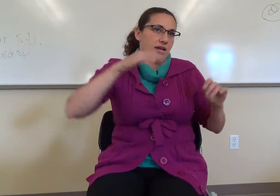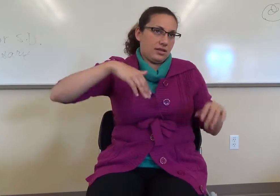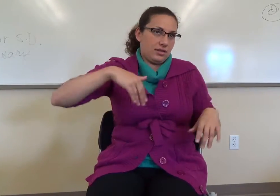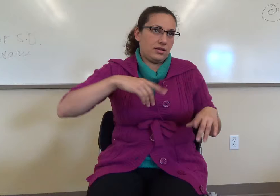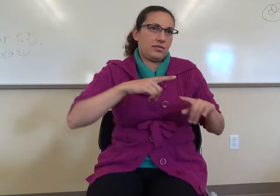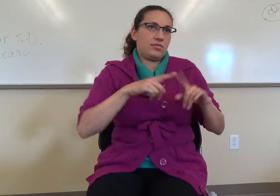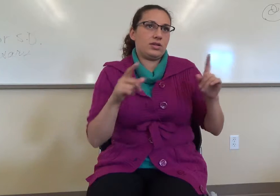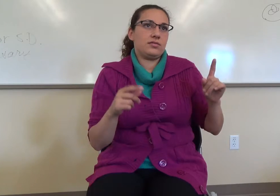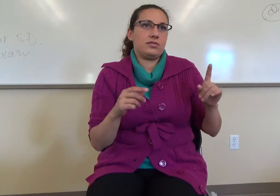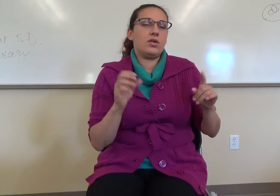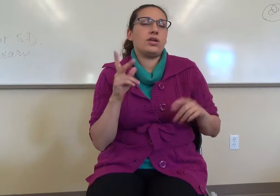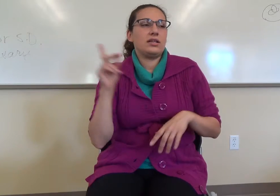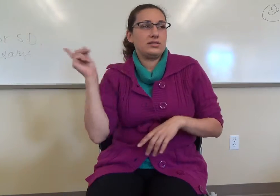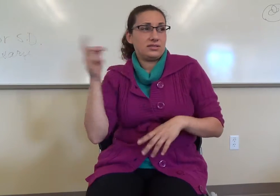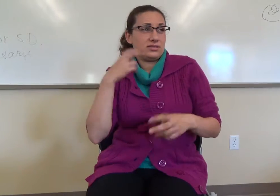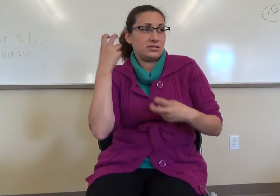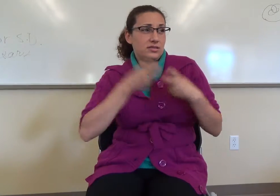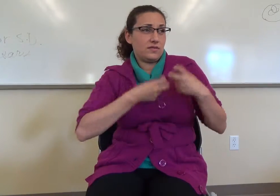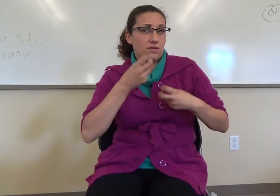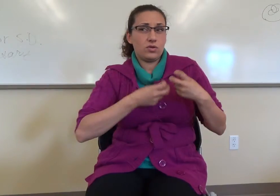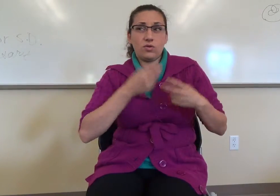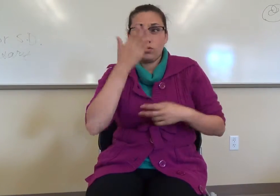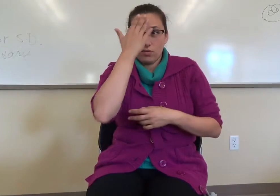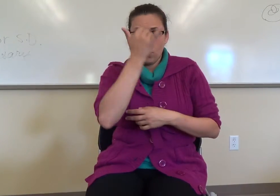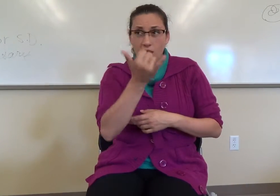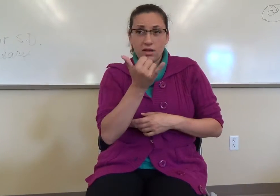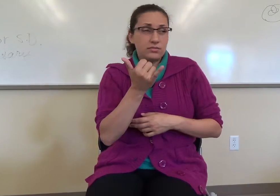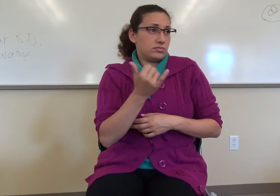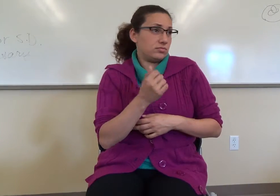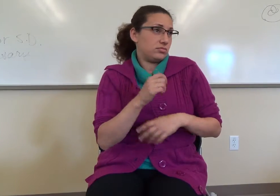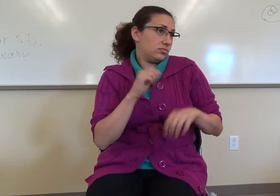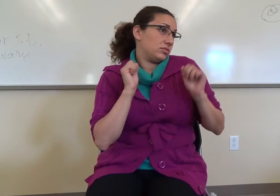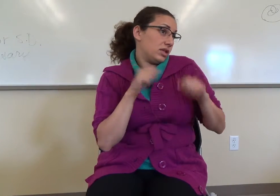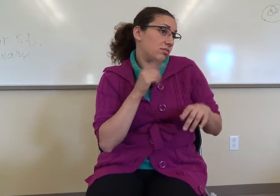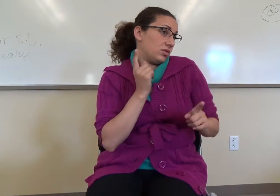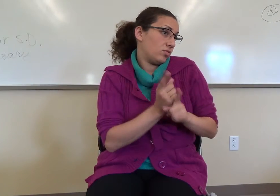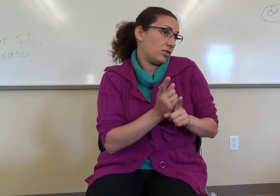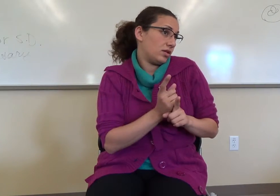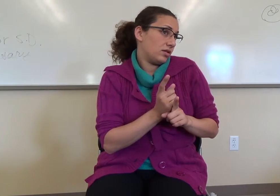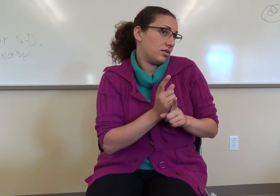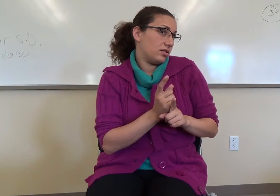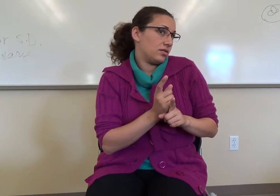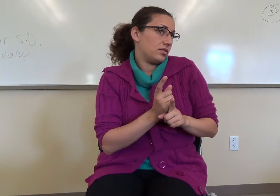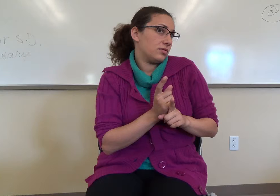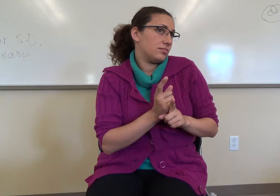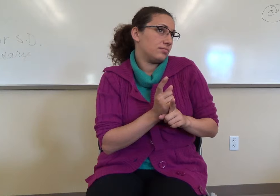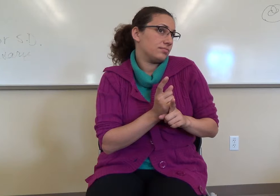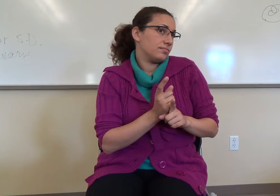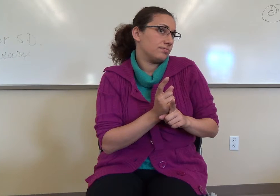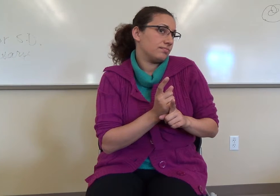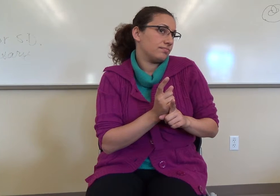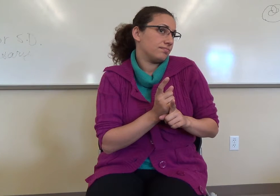This is tricky because it could be right. You could, in fact, you could put this right